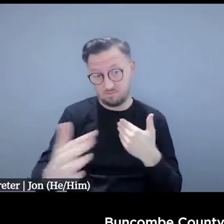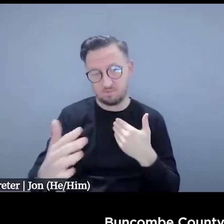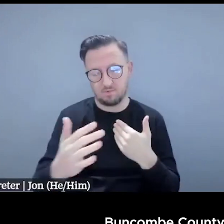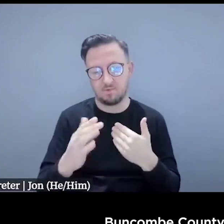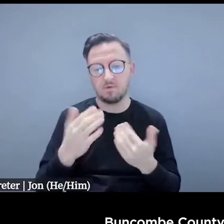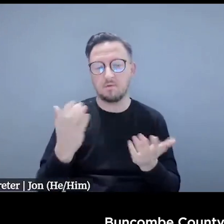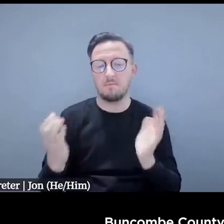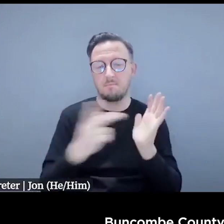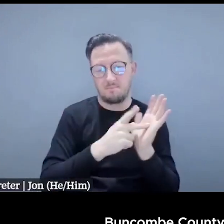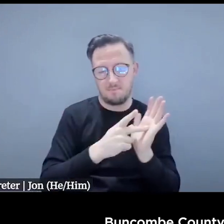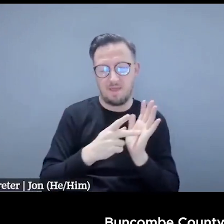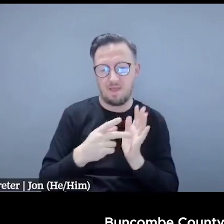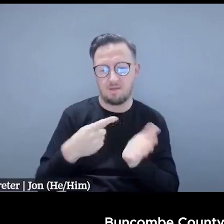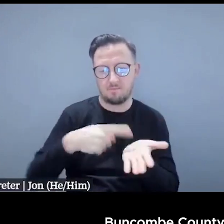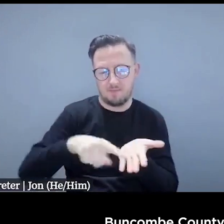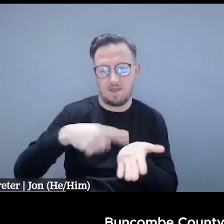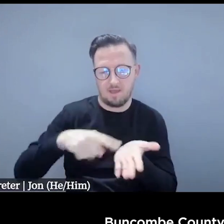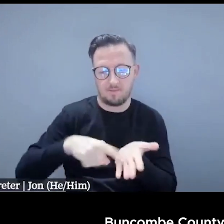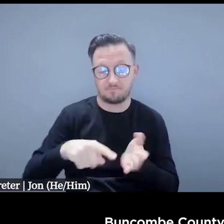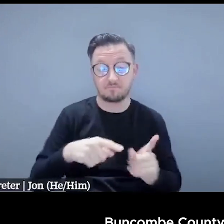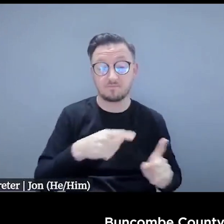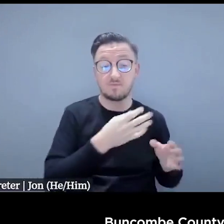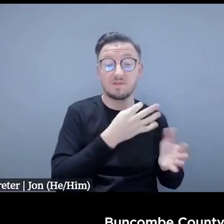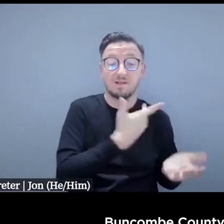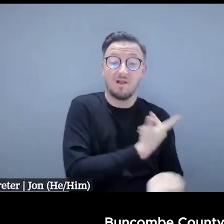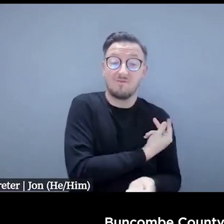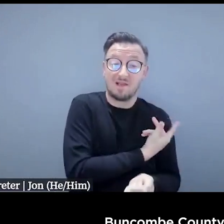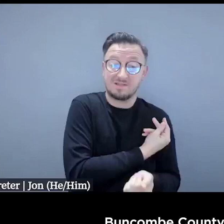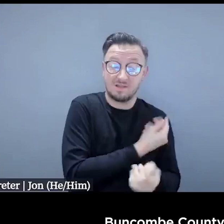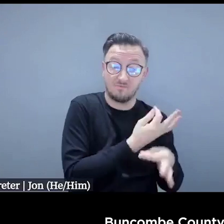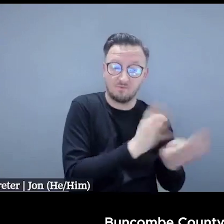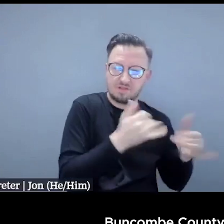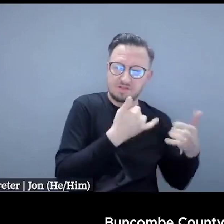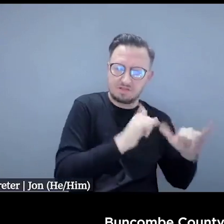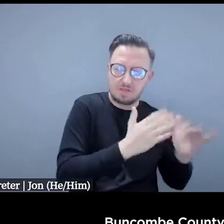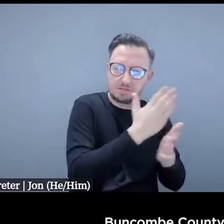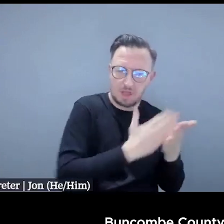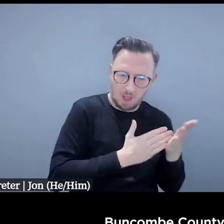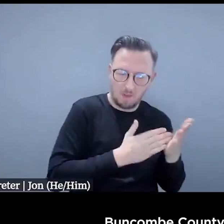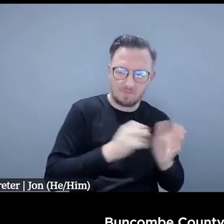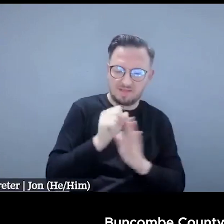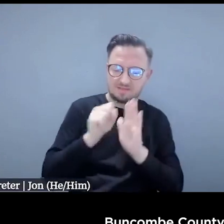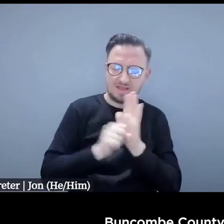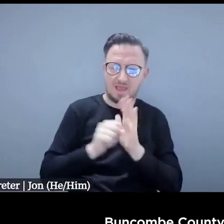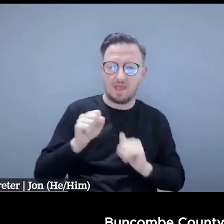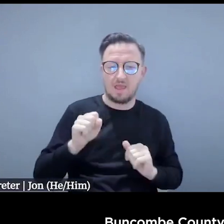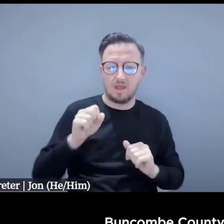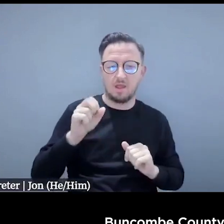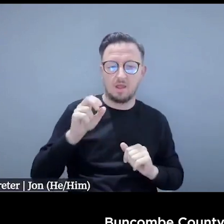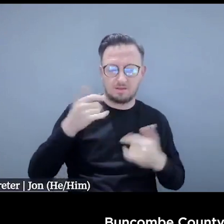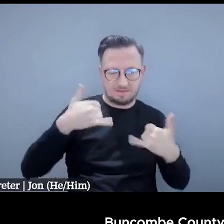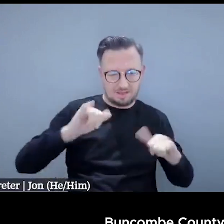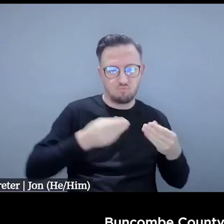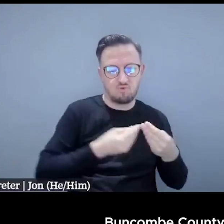still available for those who qualify. The state of North Carolina offers certain free vaccines to those who qualify year-round,